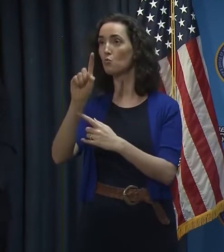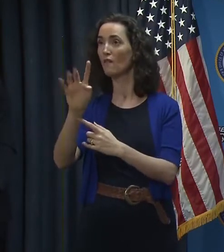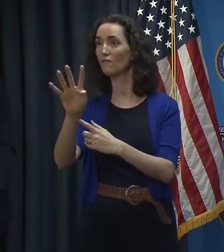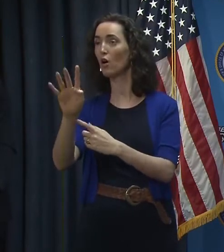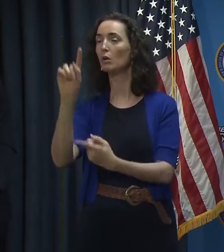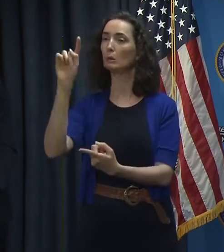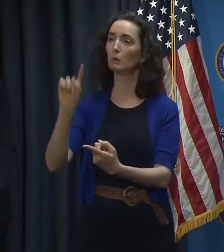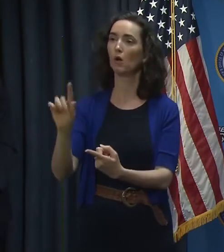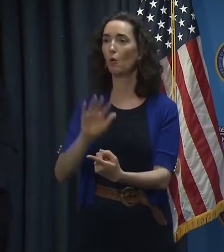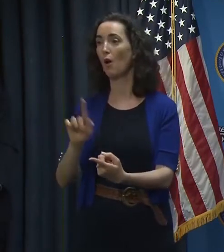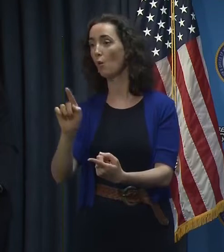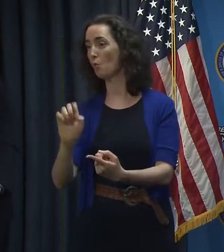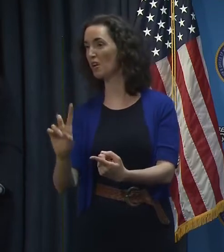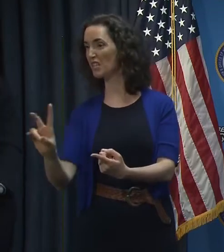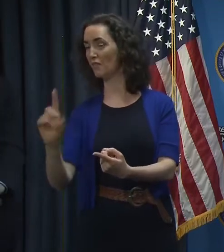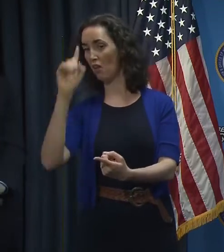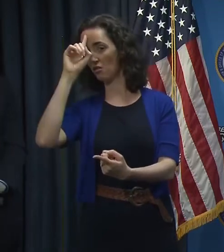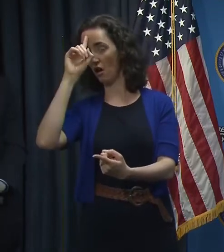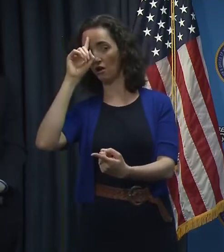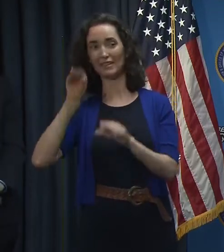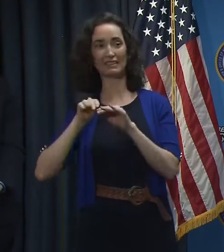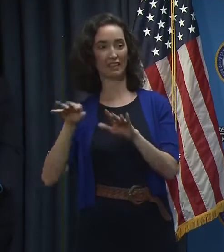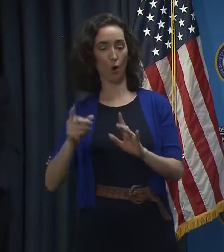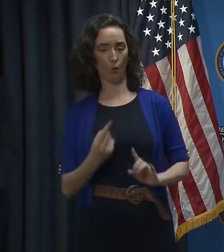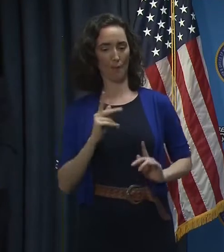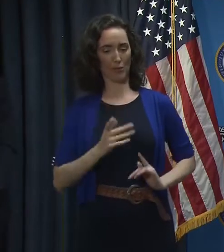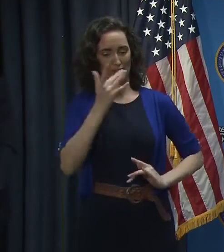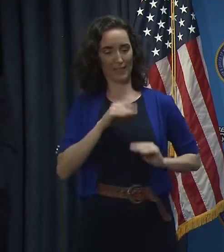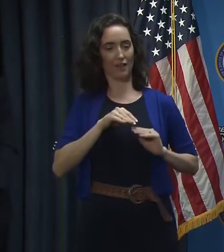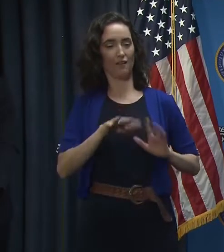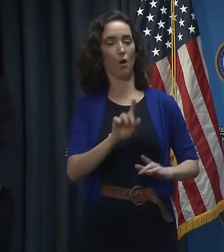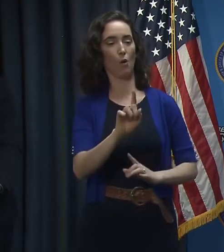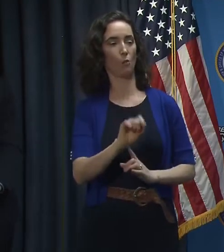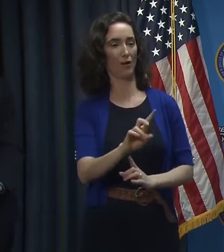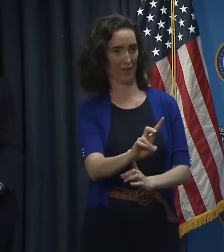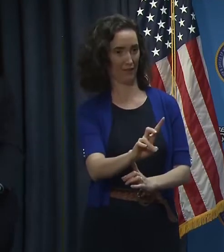about 1.7, as I recall. And then the stay